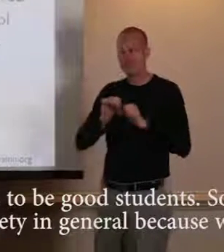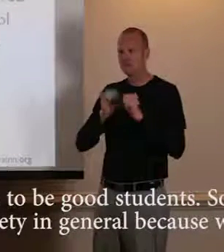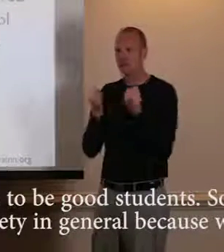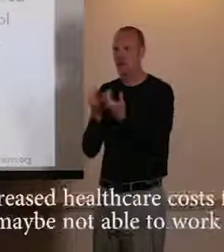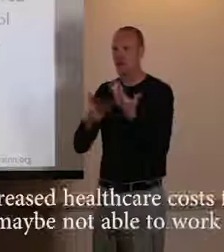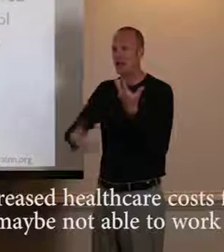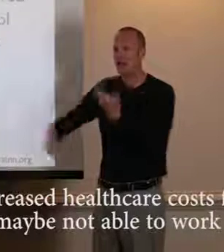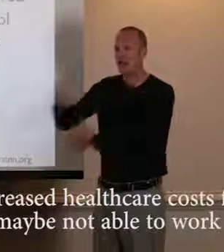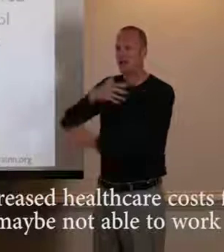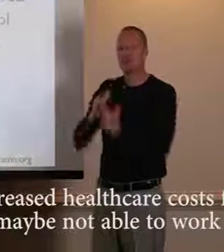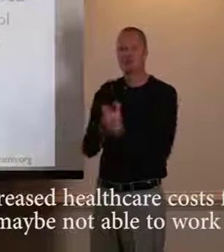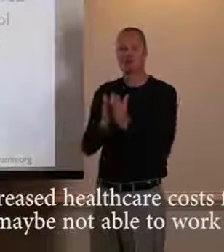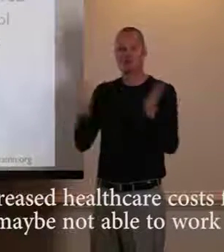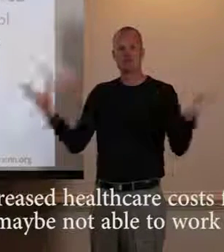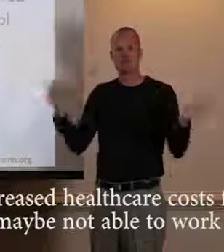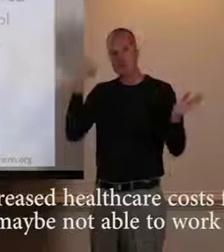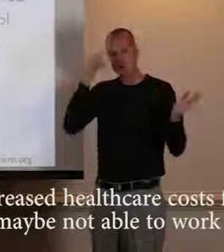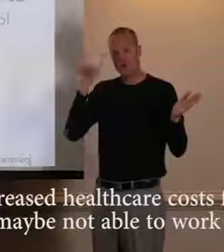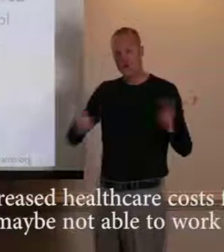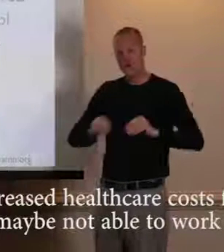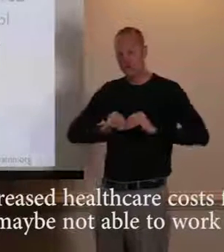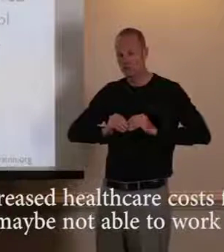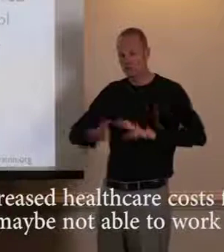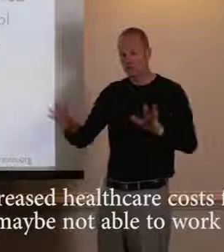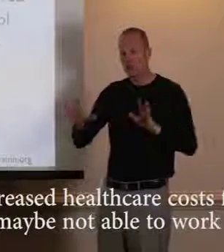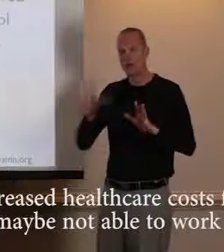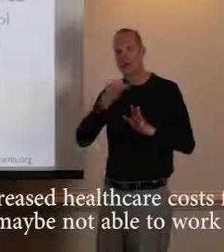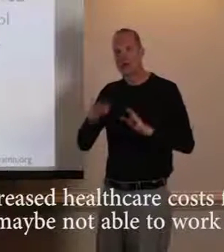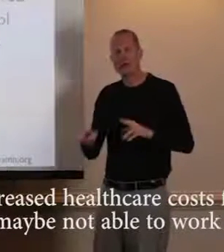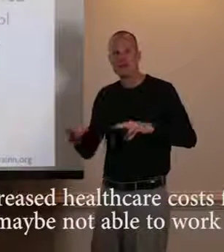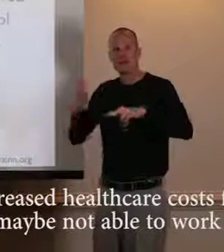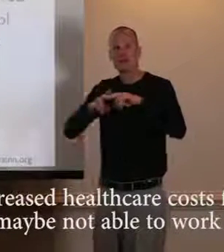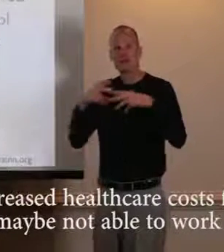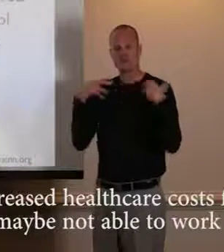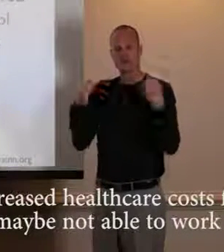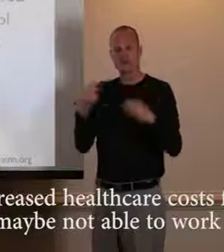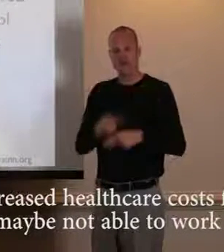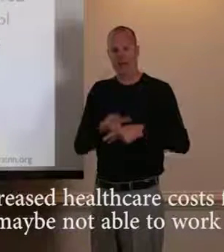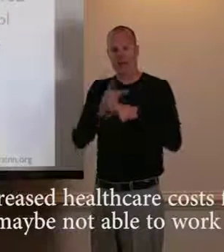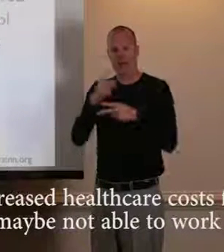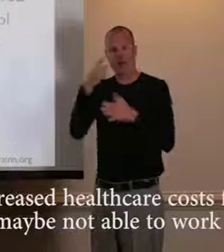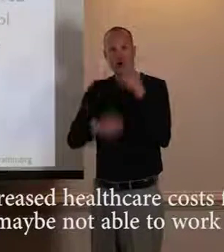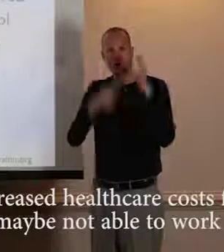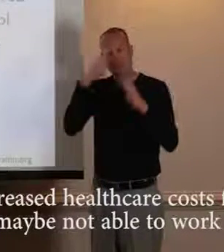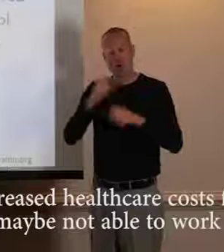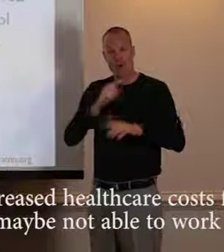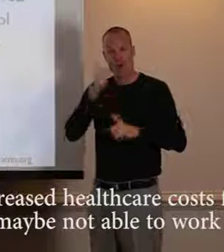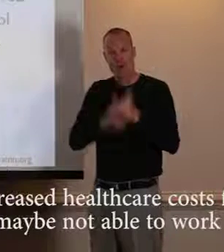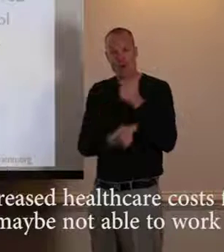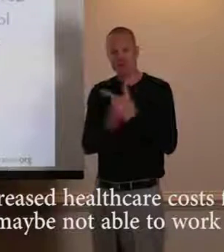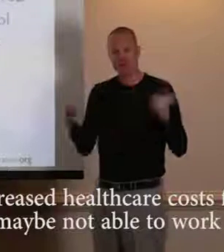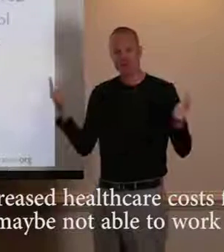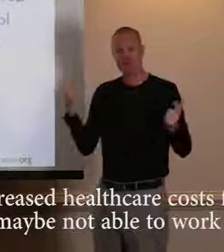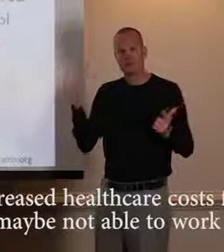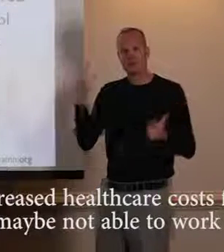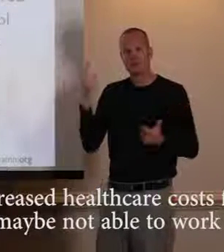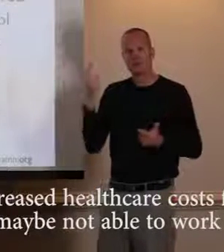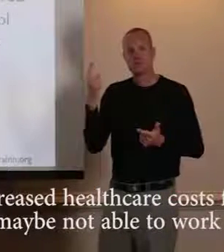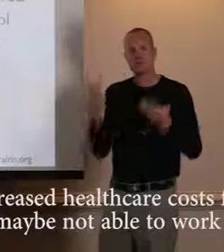because what happens is it leads to increased healthcare costs for everyone, because people are, maybe unable to work